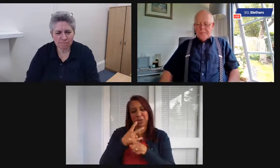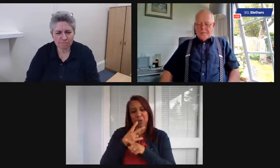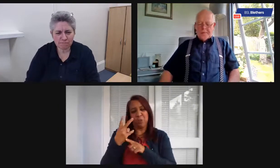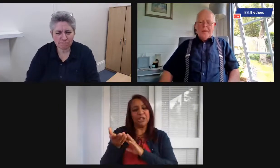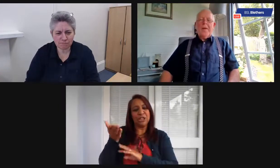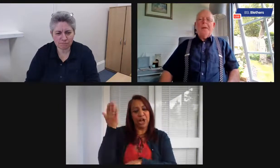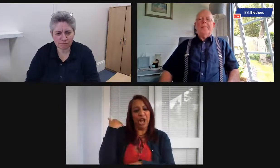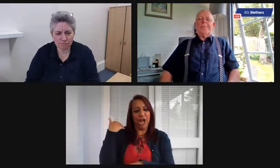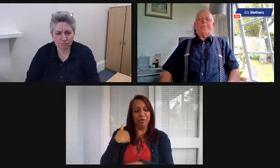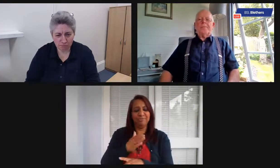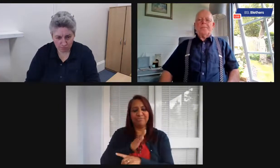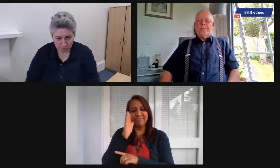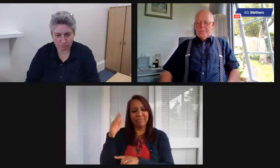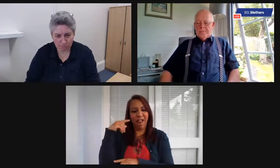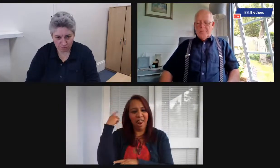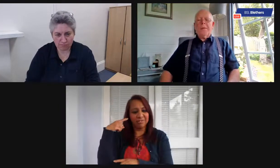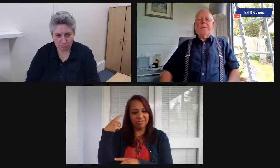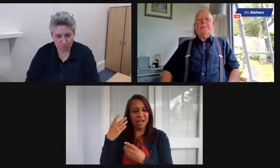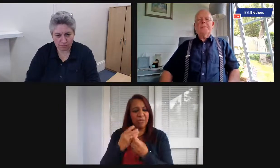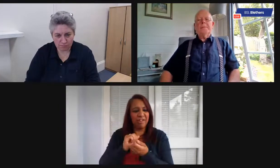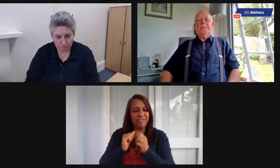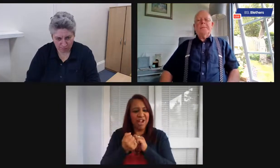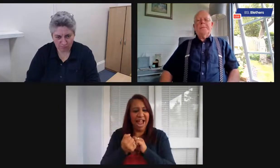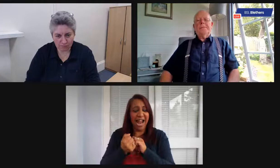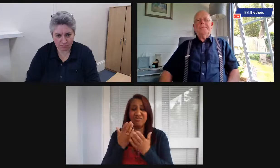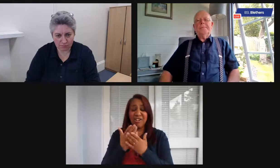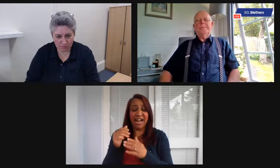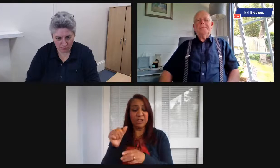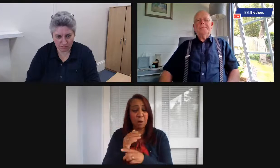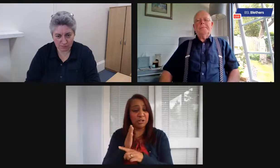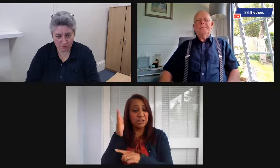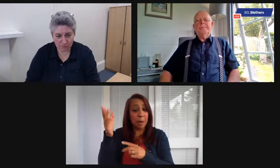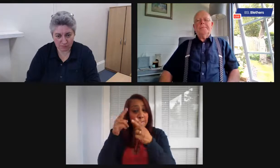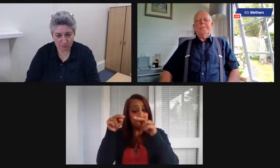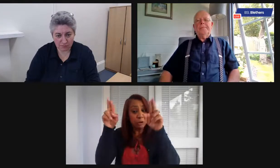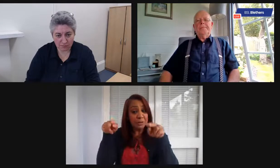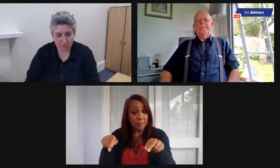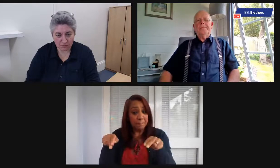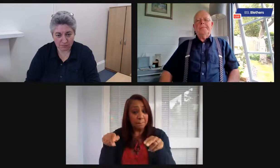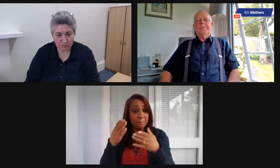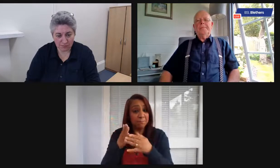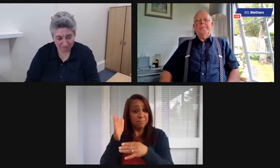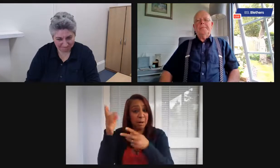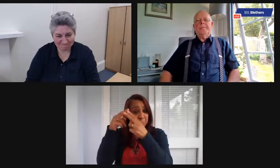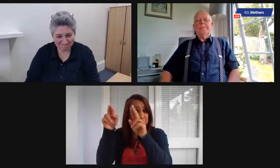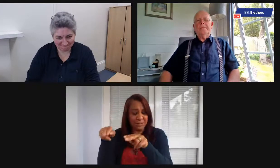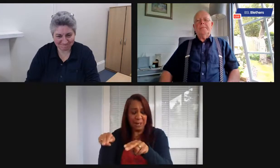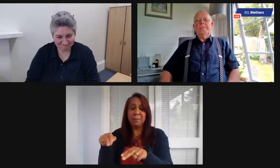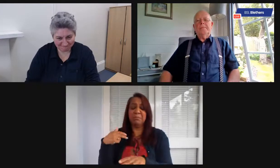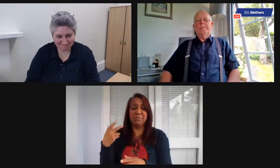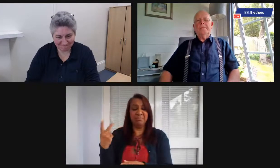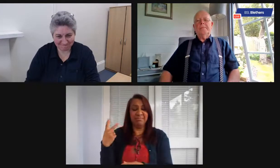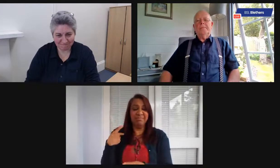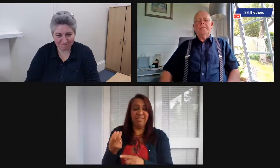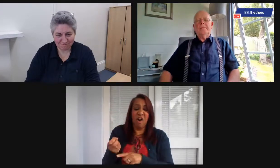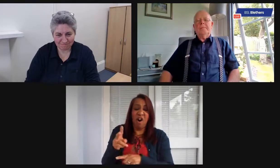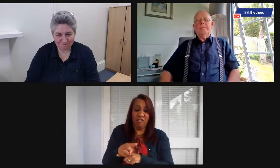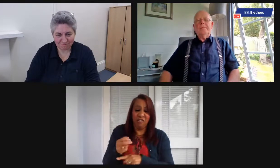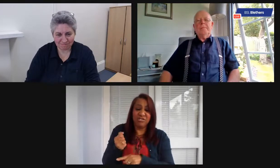about the trees. Yeah, what it was a couple of weeks ago. I was in London with my friend, and we went to a museum. Well, it was intention